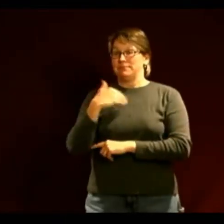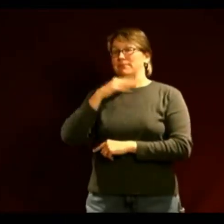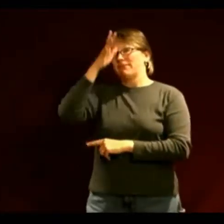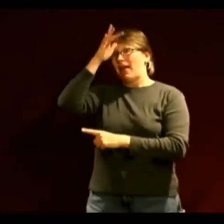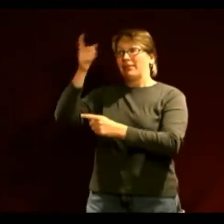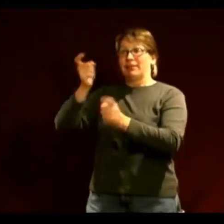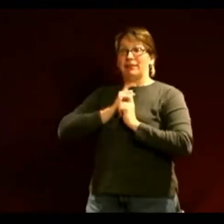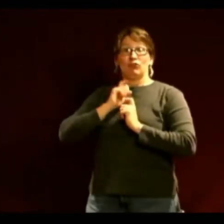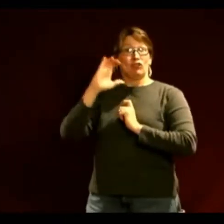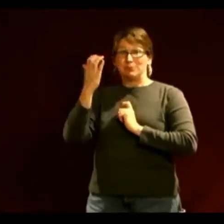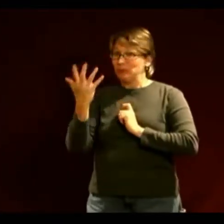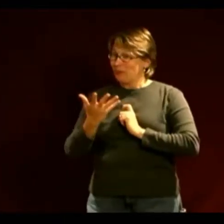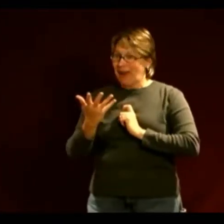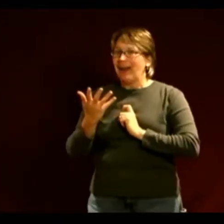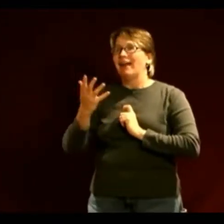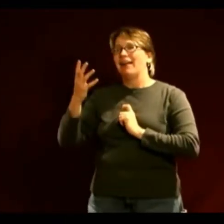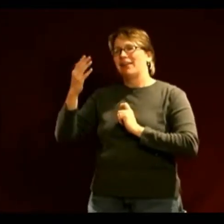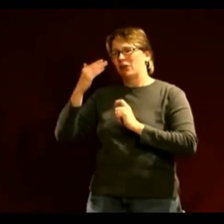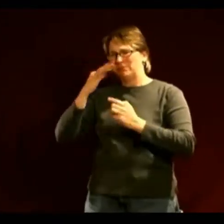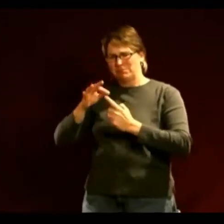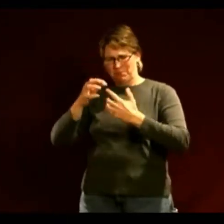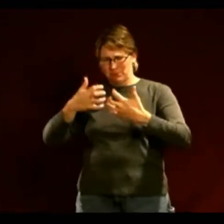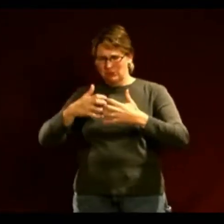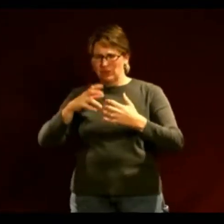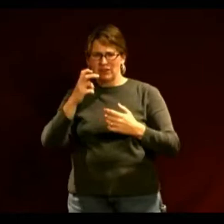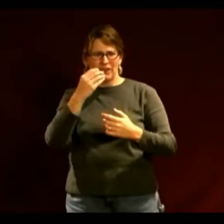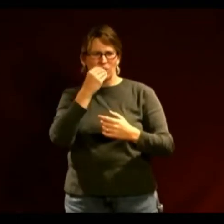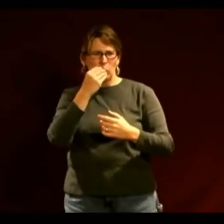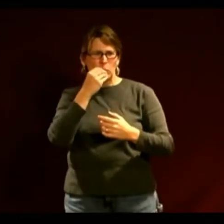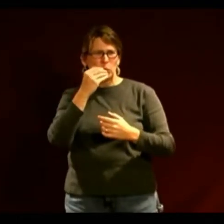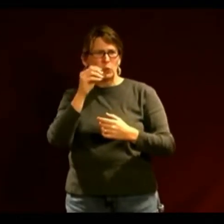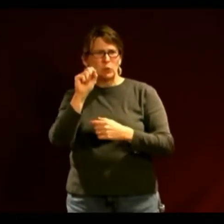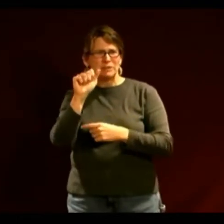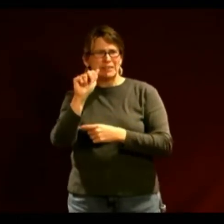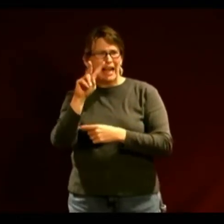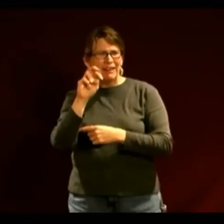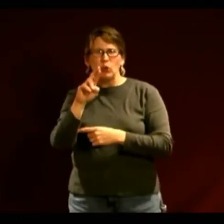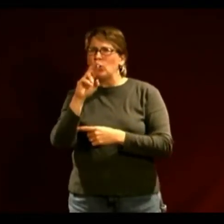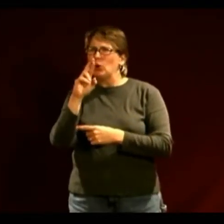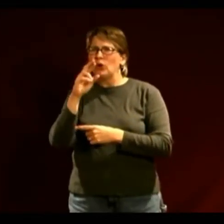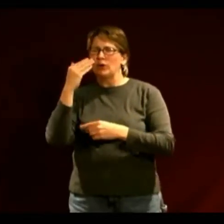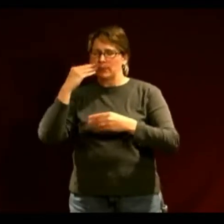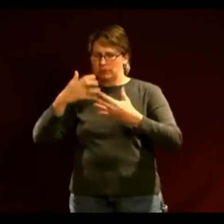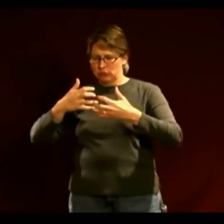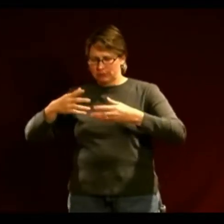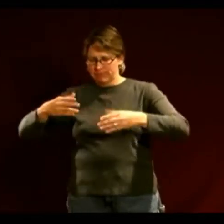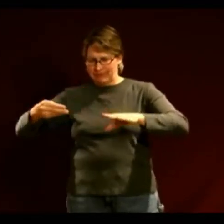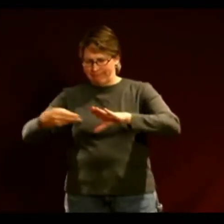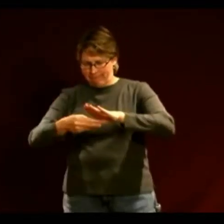it. And what I've started doing recently is my father for Christmas last year